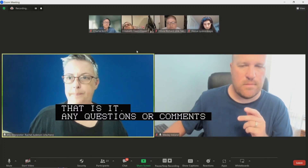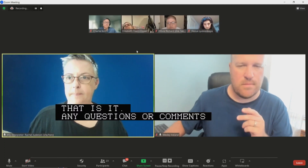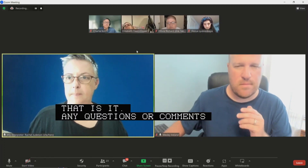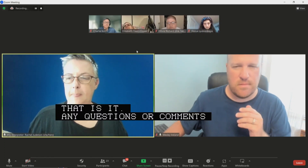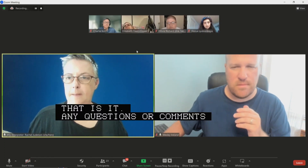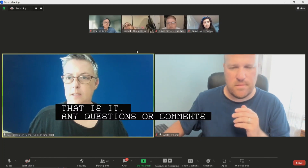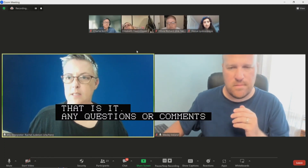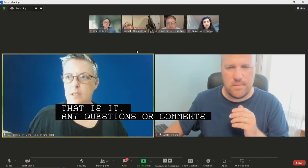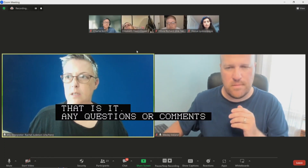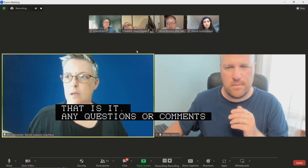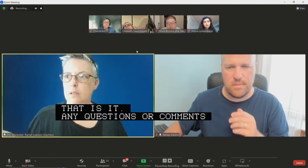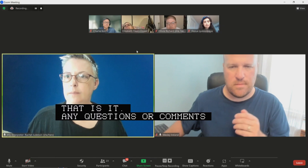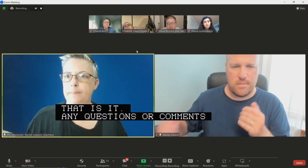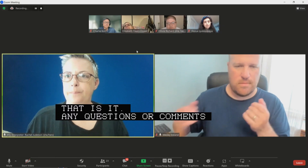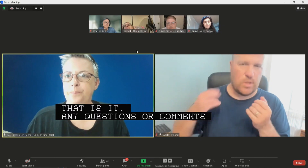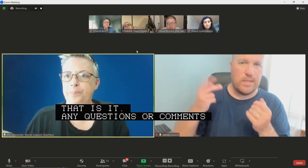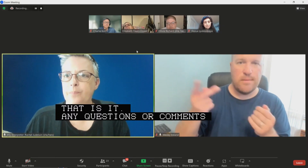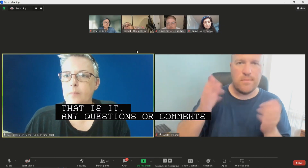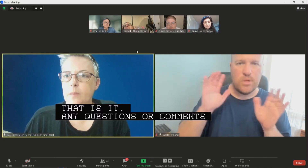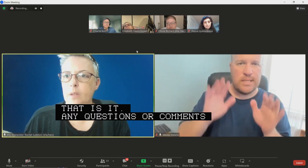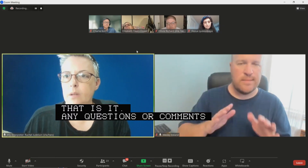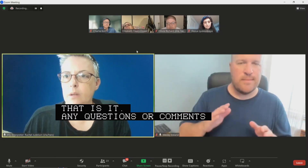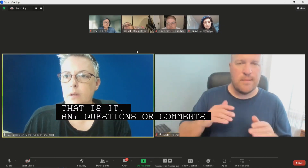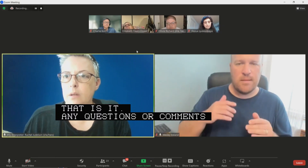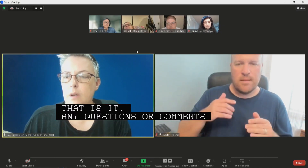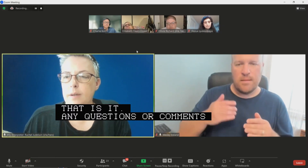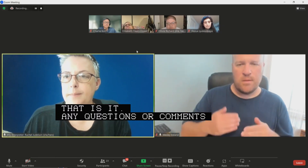Okay, seeing none.